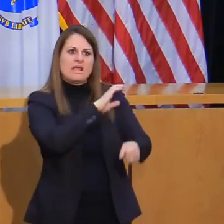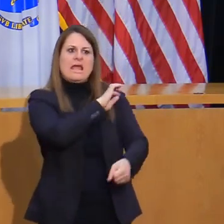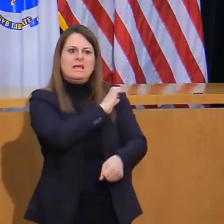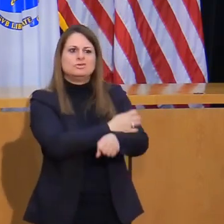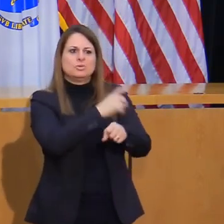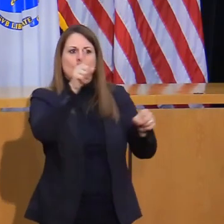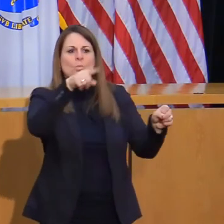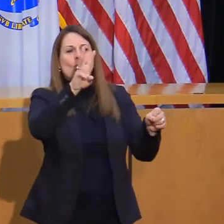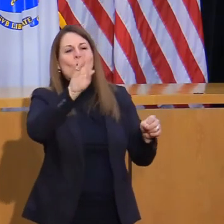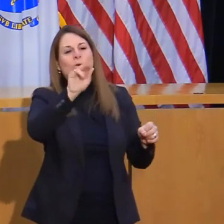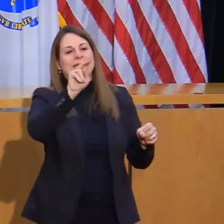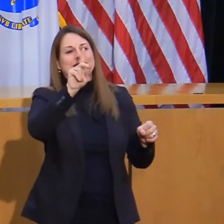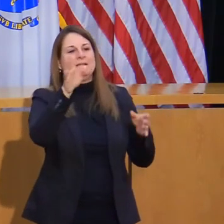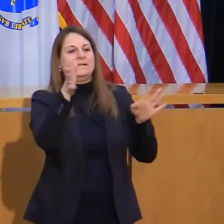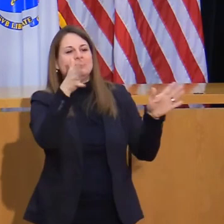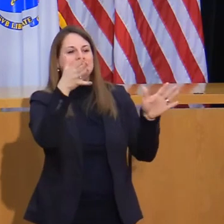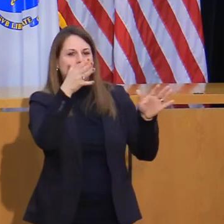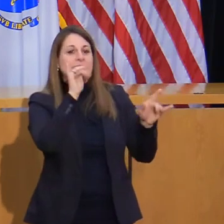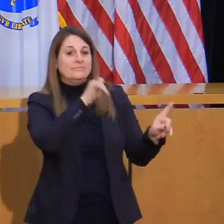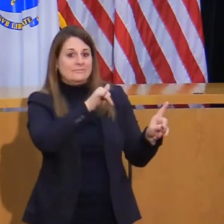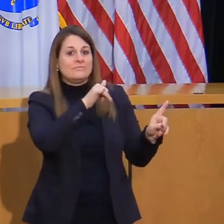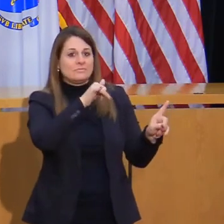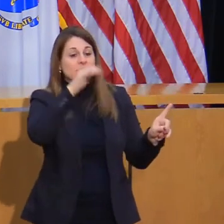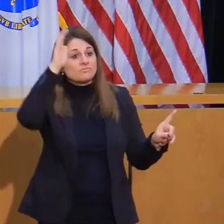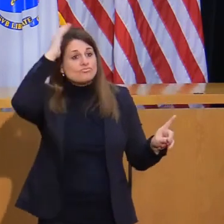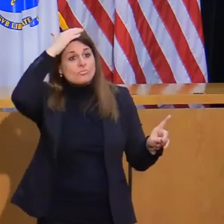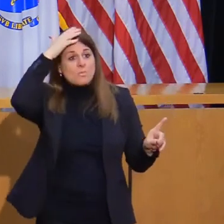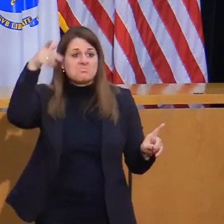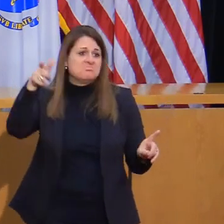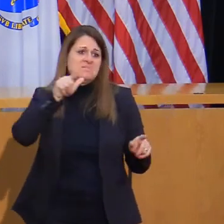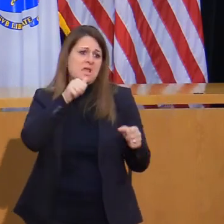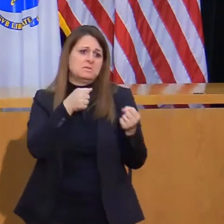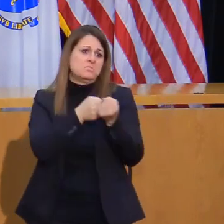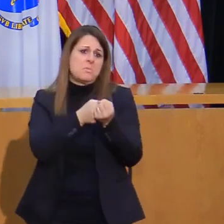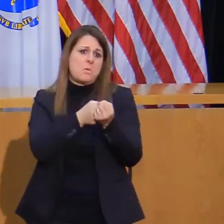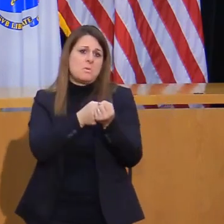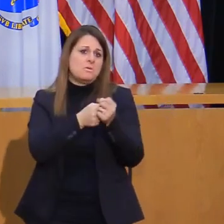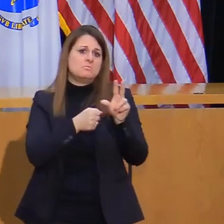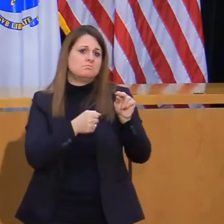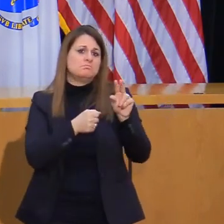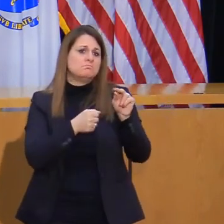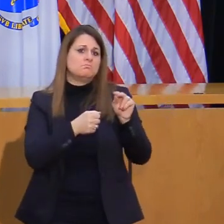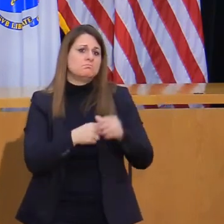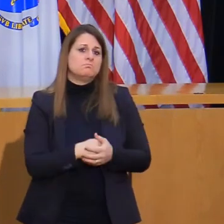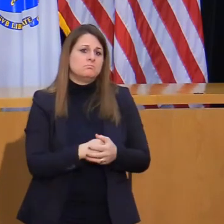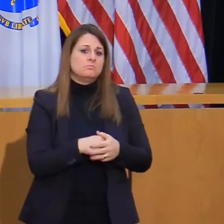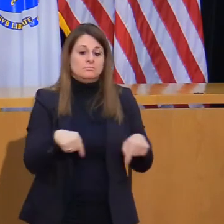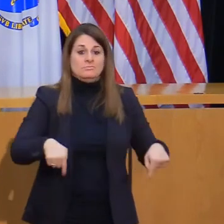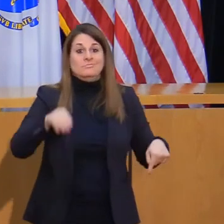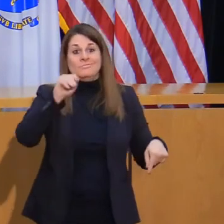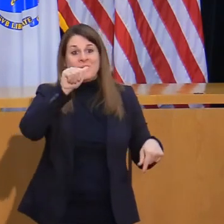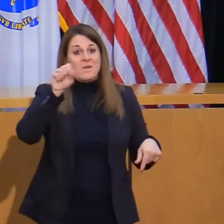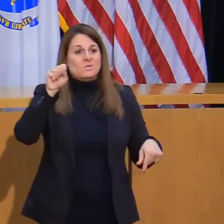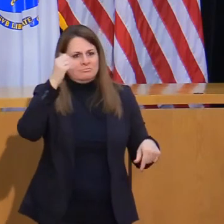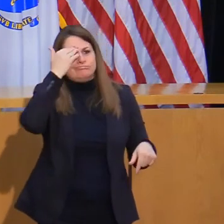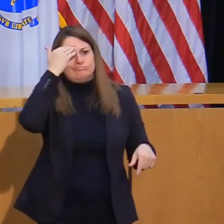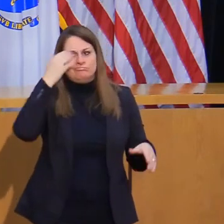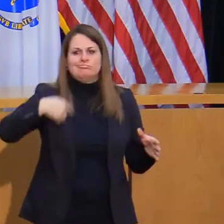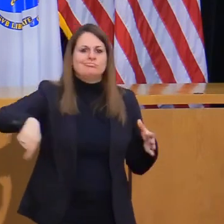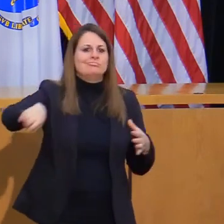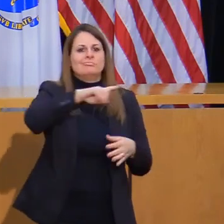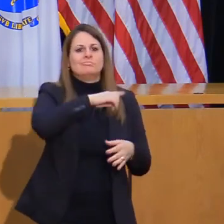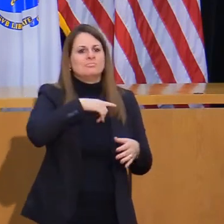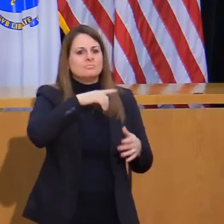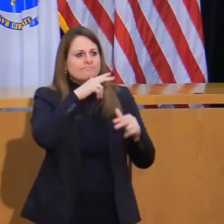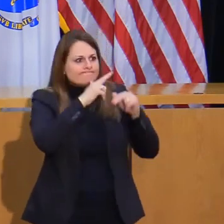a hugely positive development. I mean, I think most people in Massachusetts know that the legislation that we built our wind program